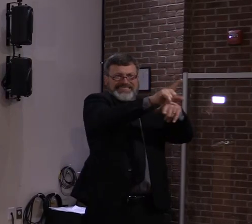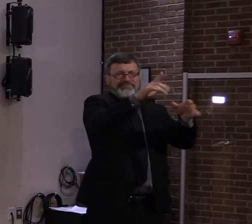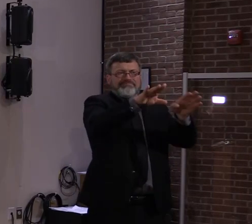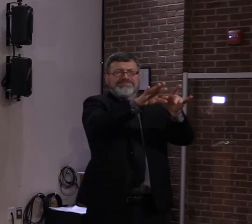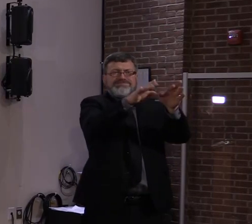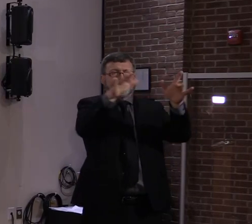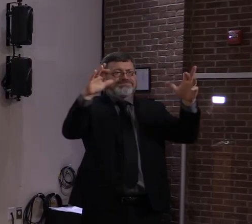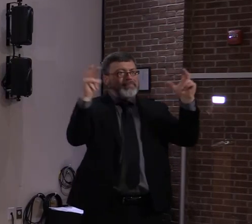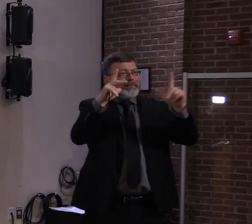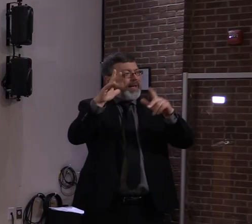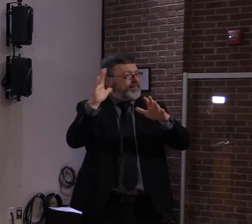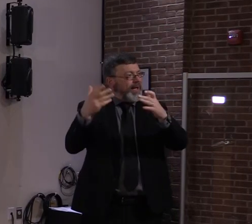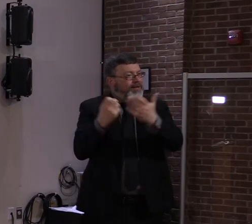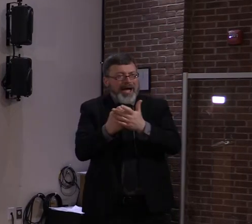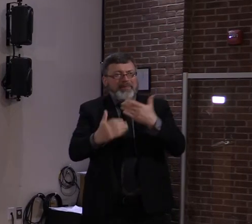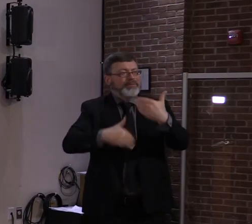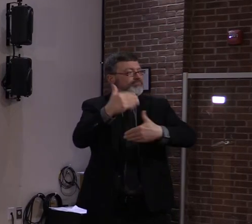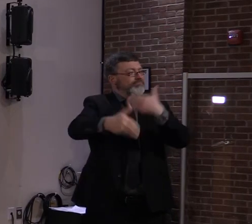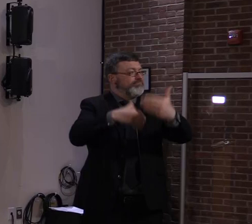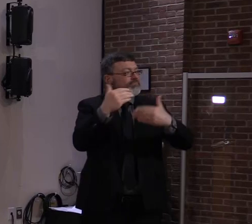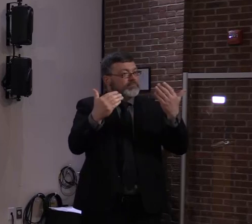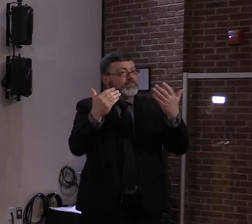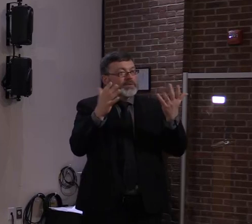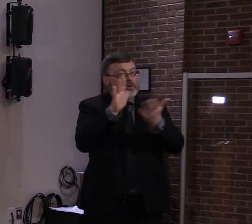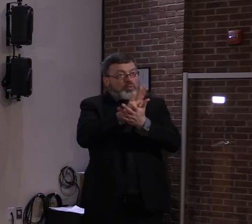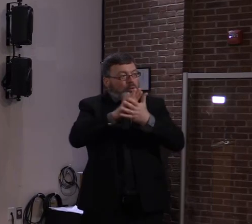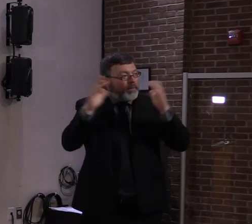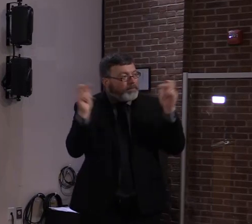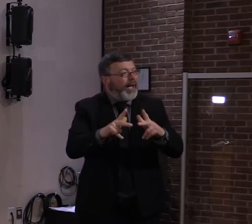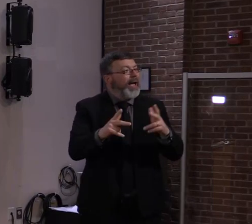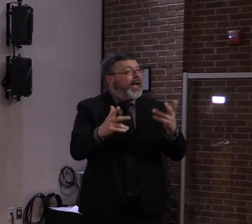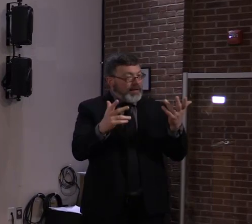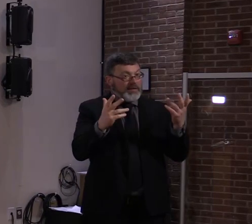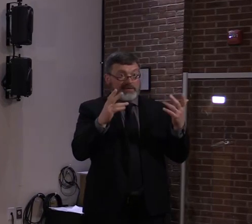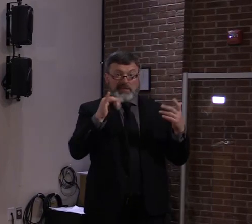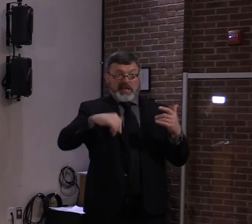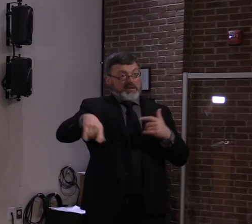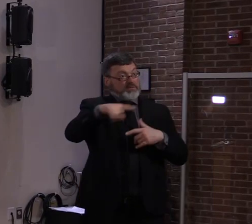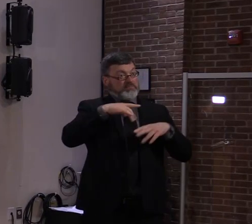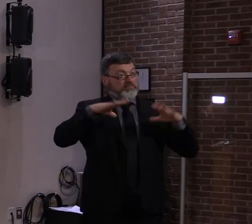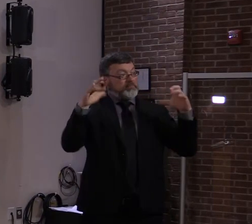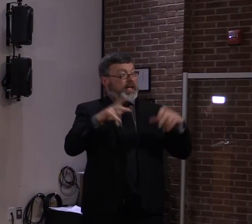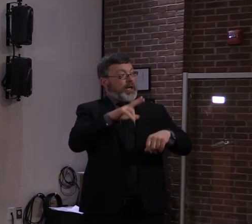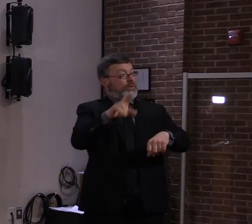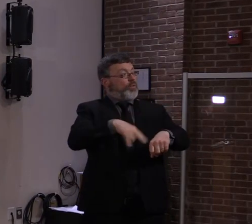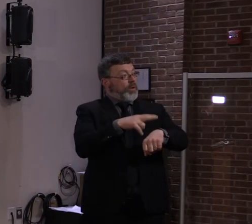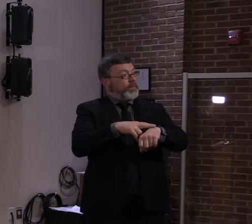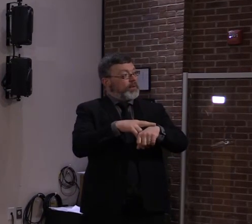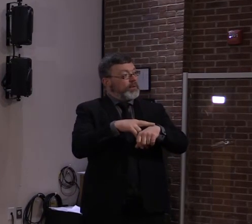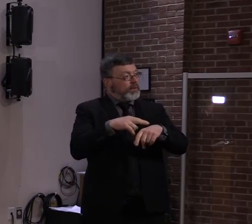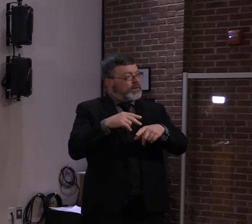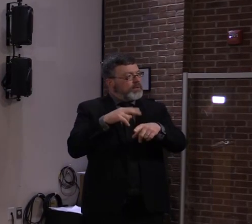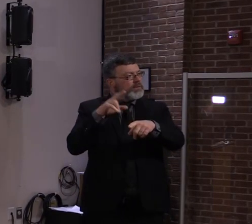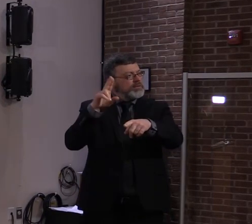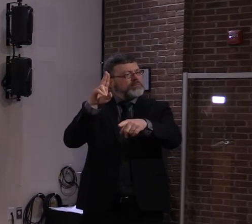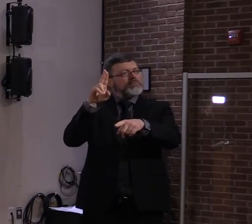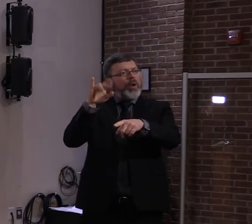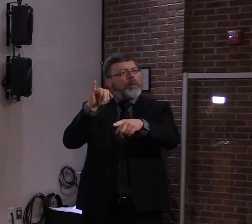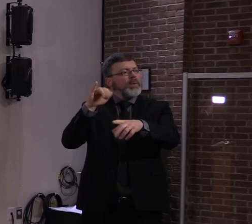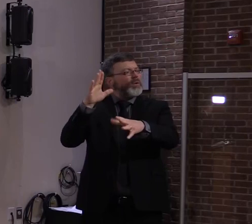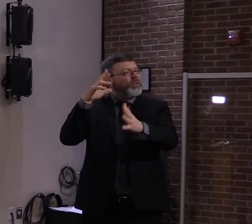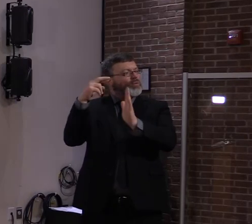normal, that people will be able to get back to normal employment. So I'm extremely, extremely